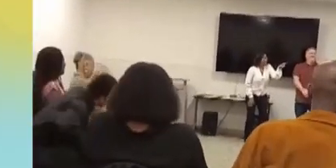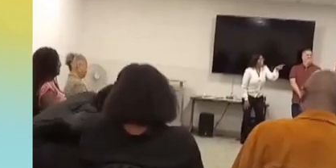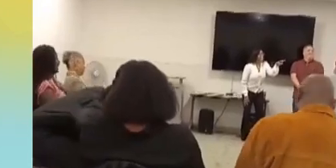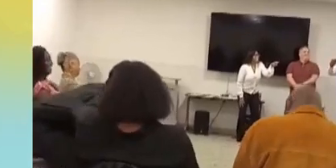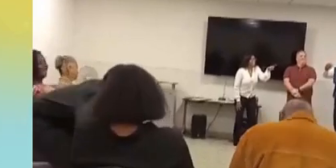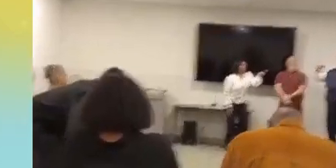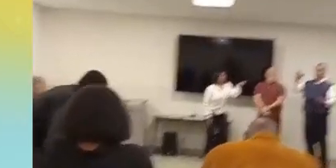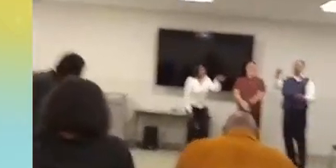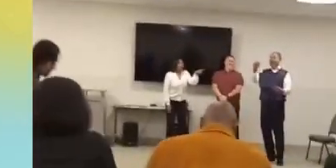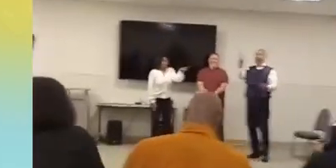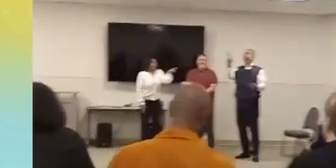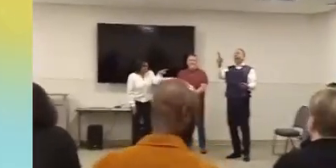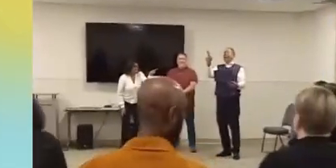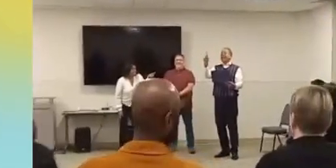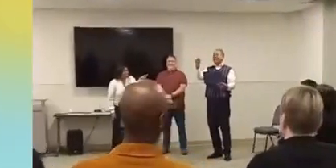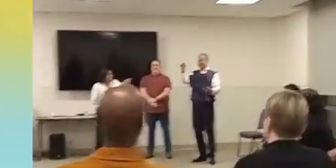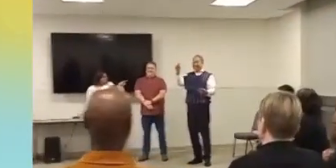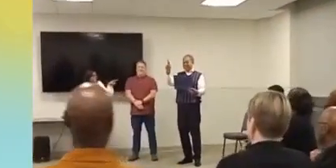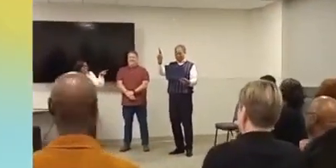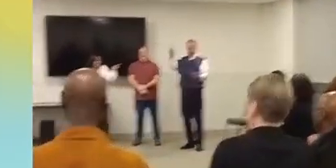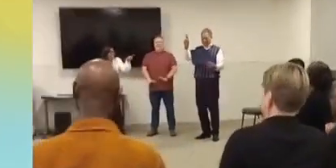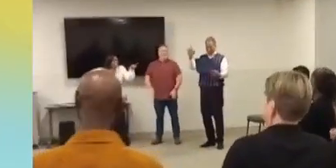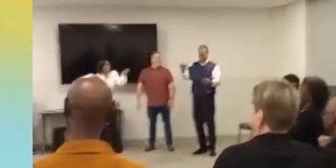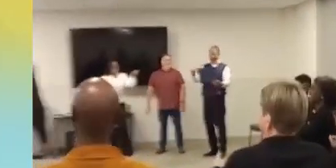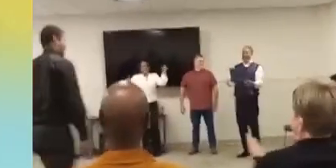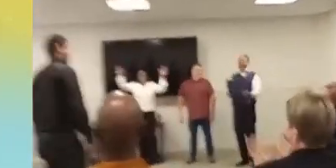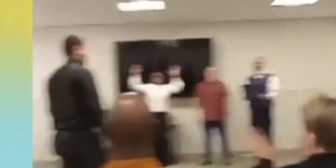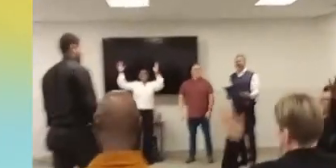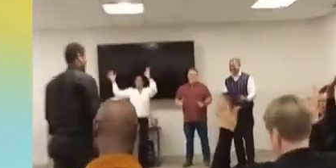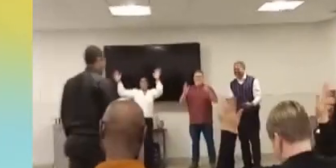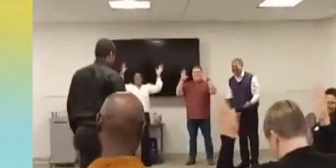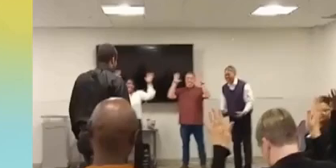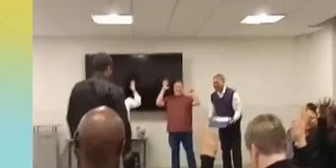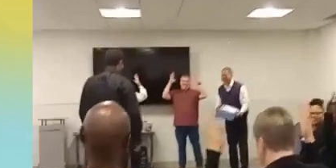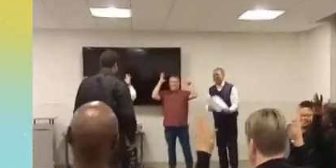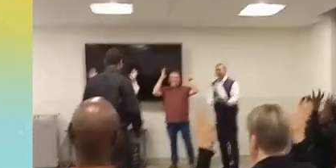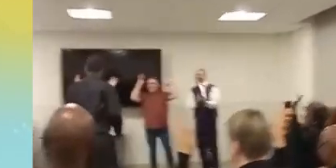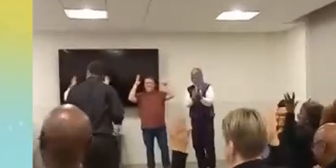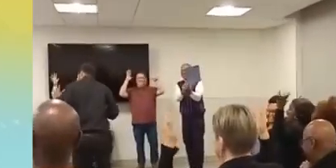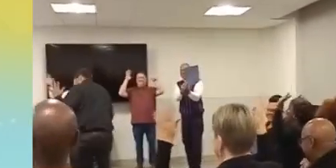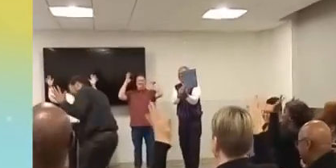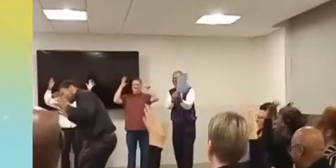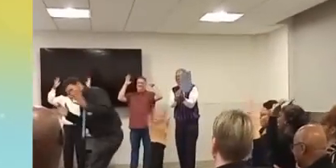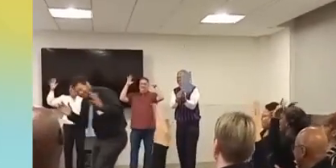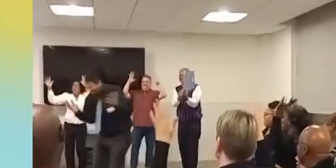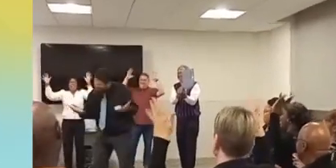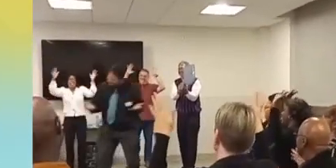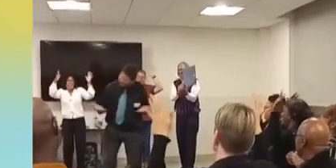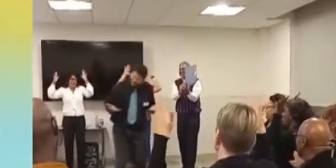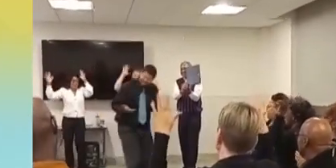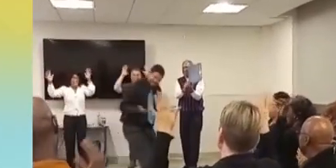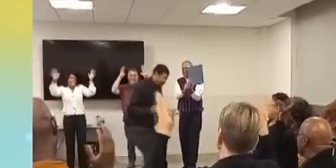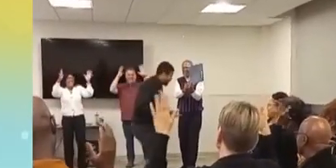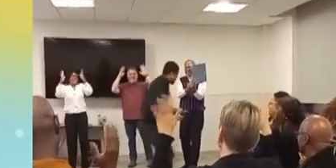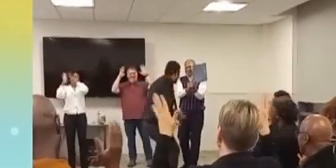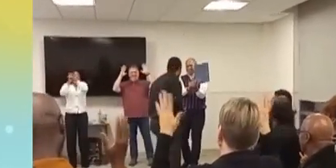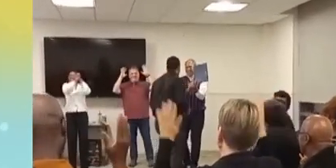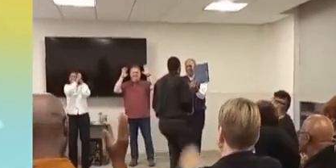ASL class. They had an absolute blast and already looking forward to ASL 2. Well, we want to learn a little